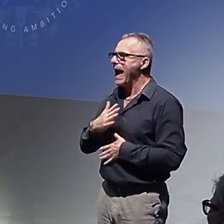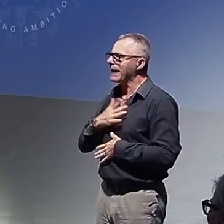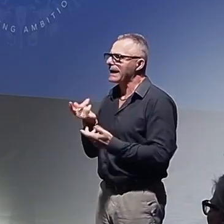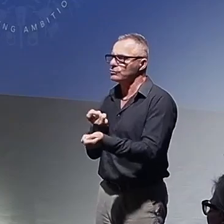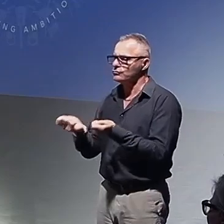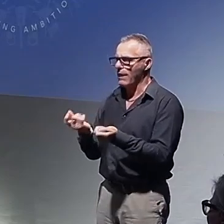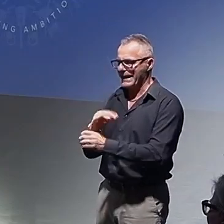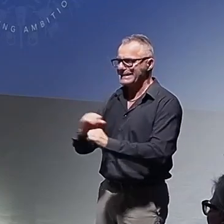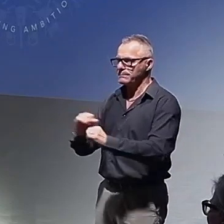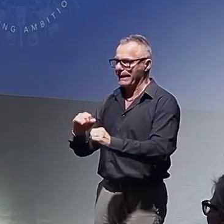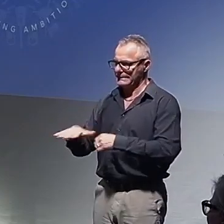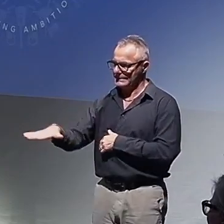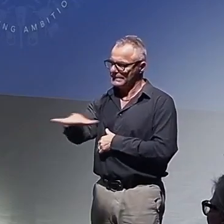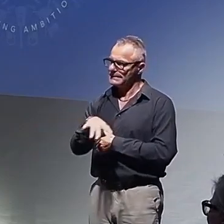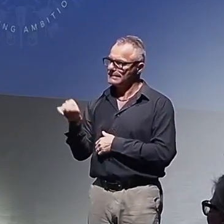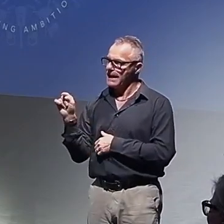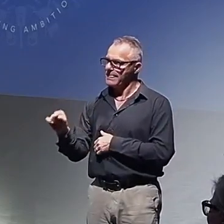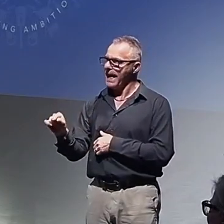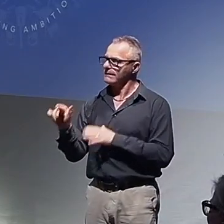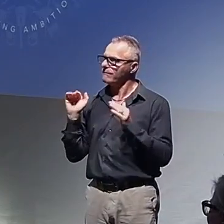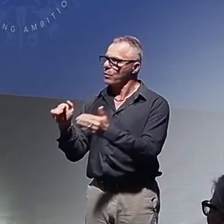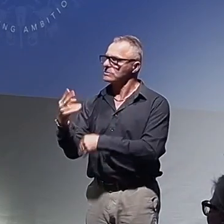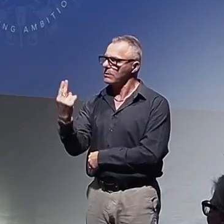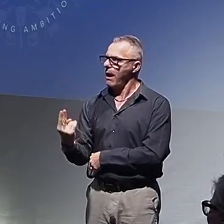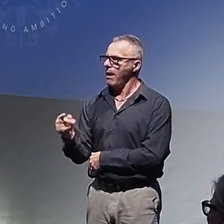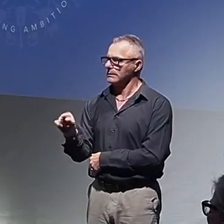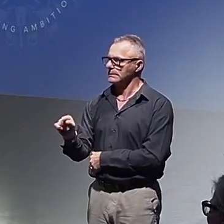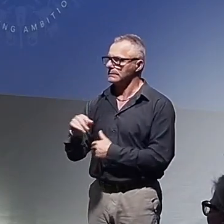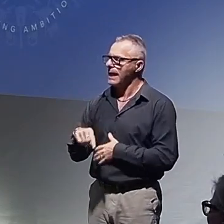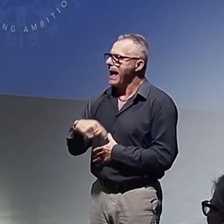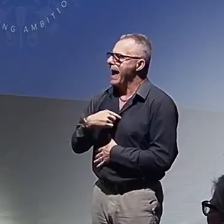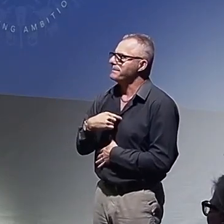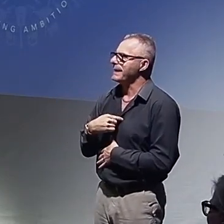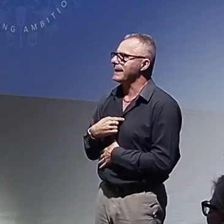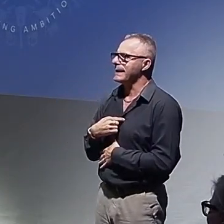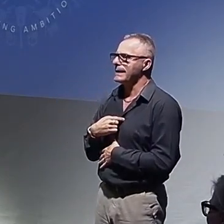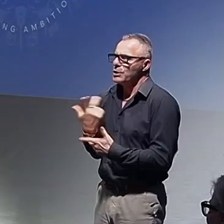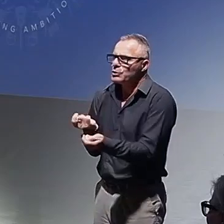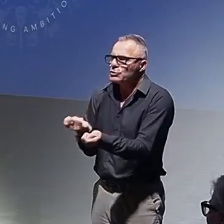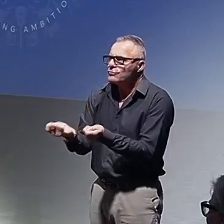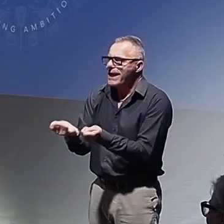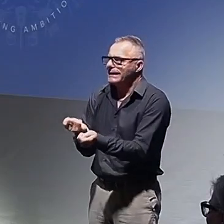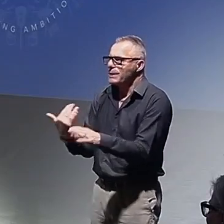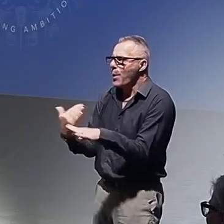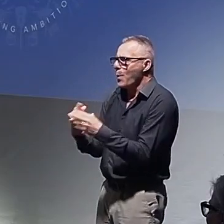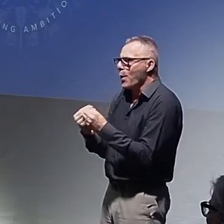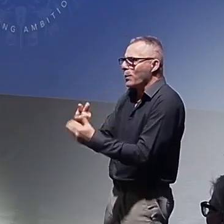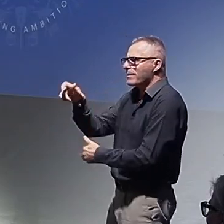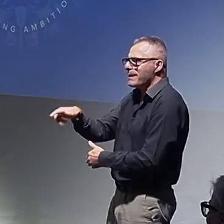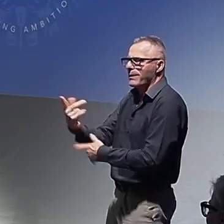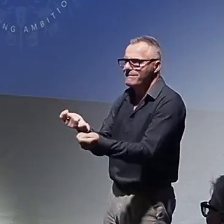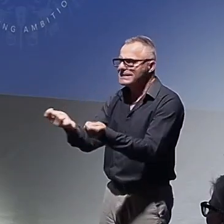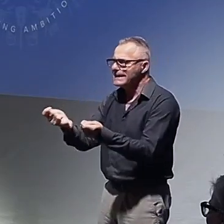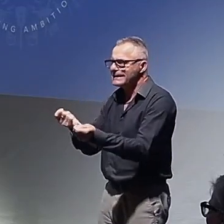that was for art, that I could then curate and work with people and